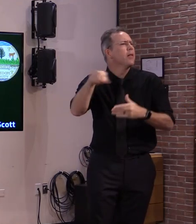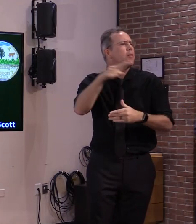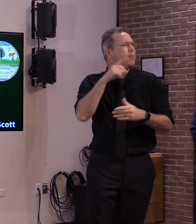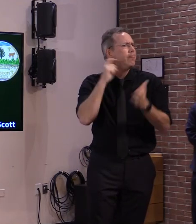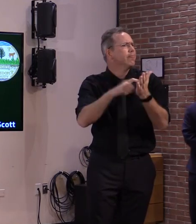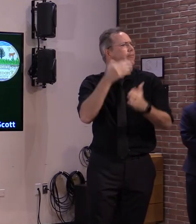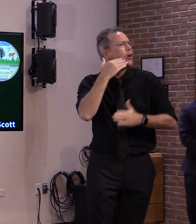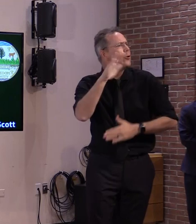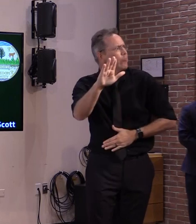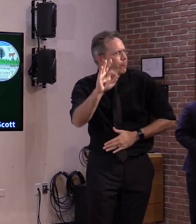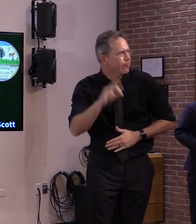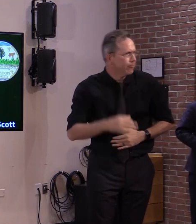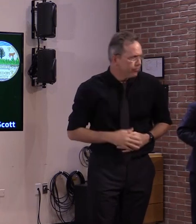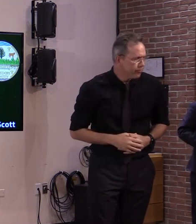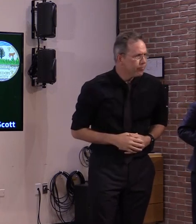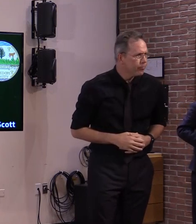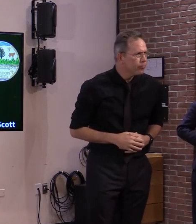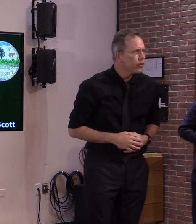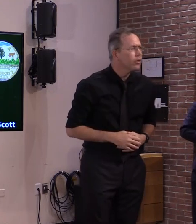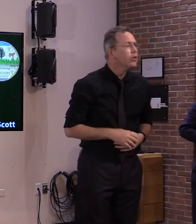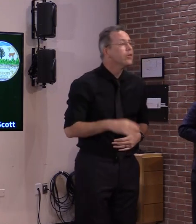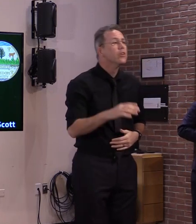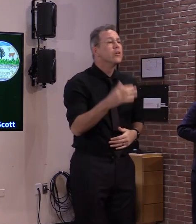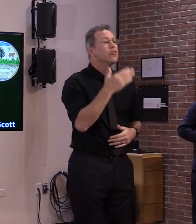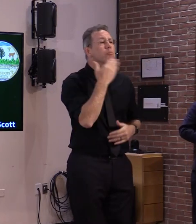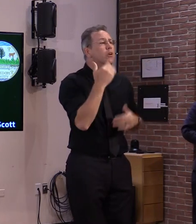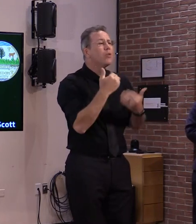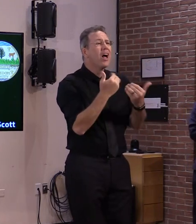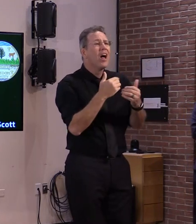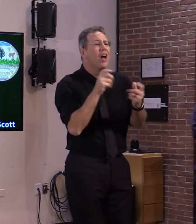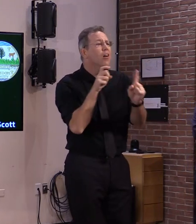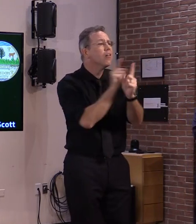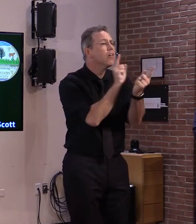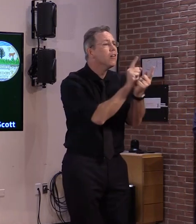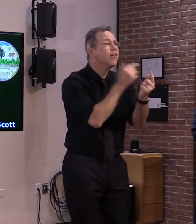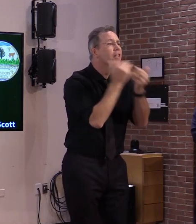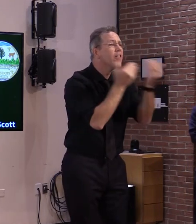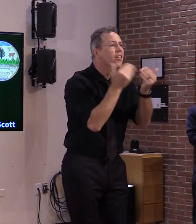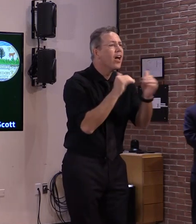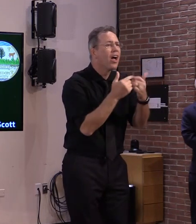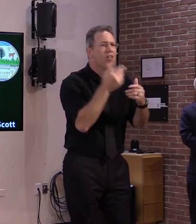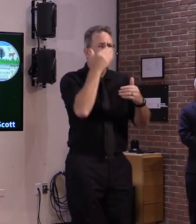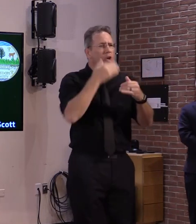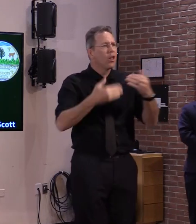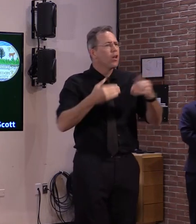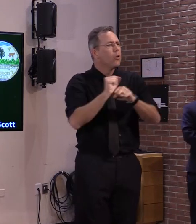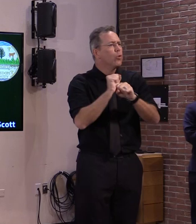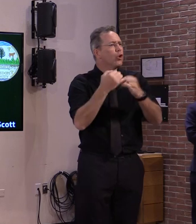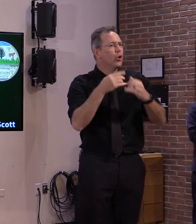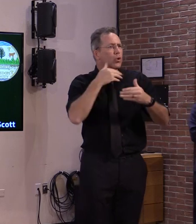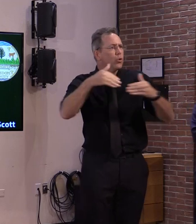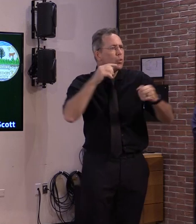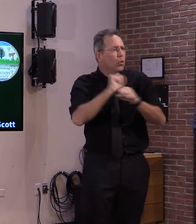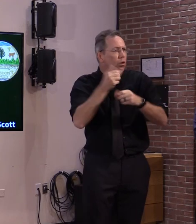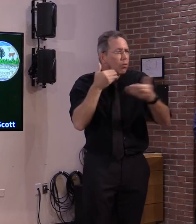As I often say, the best way to thank those on the front lines is to continue to work to suppress this virus so we